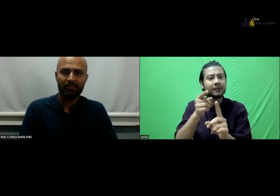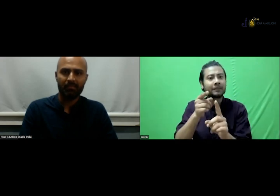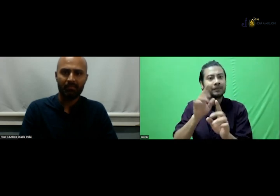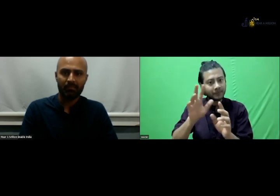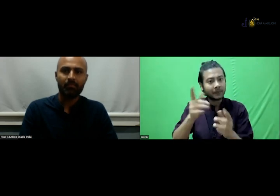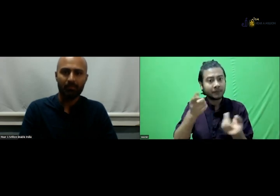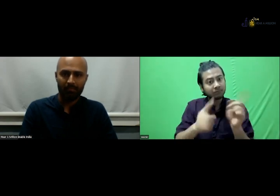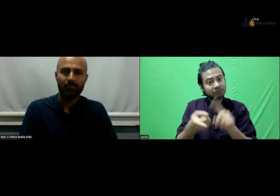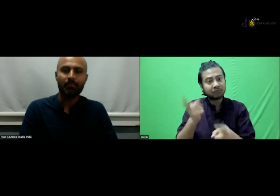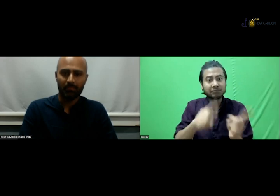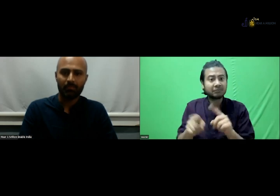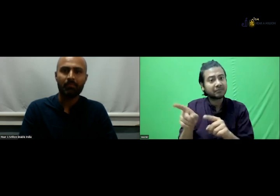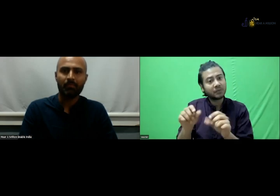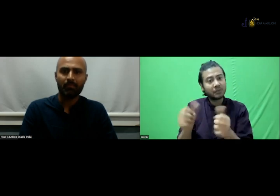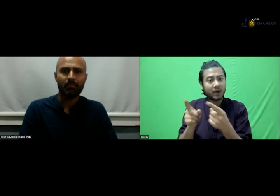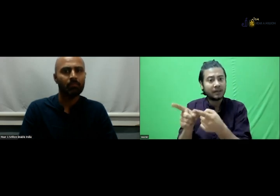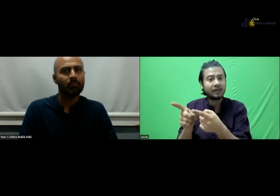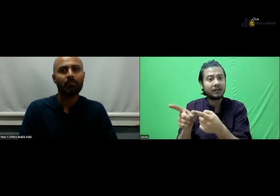internet having an internet issue.